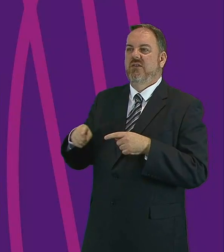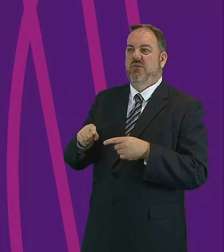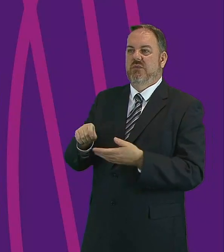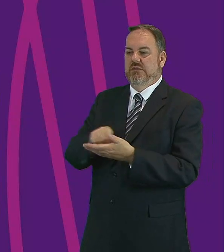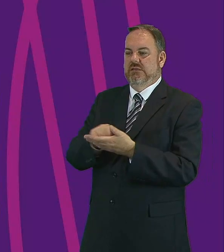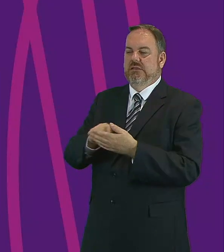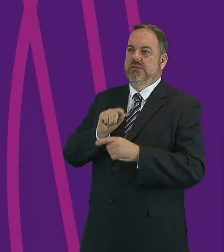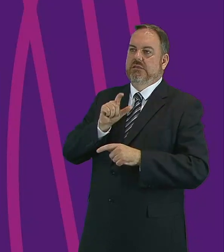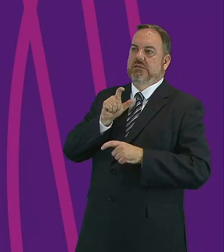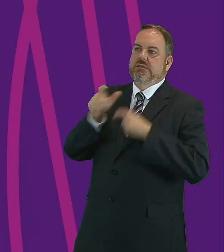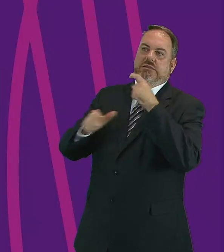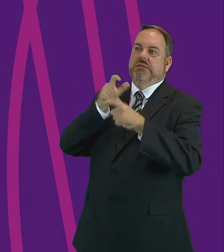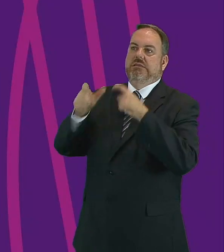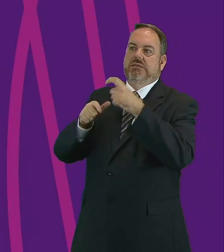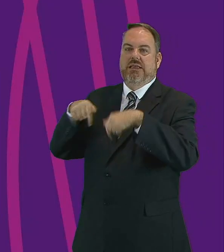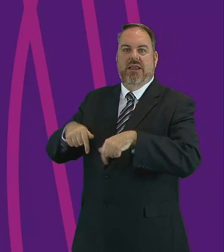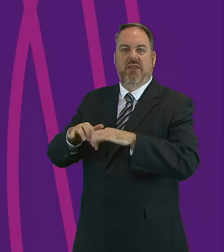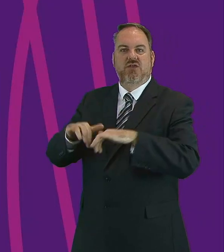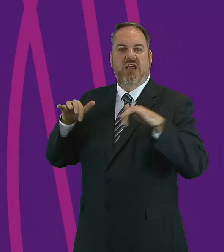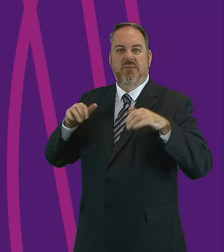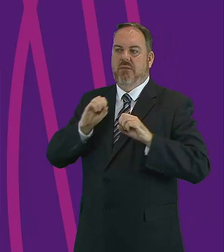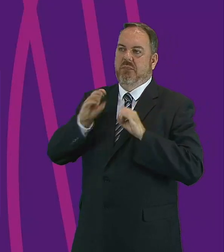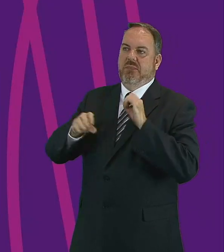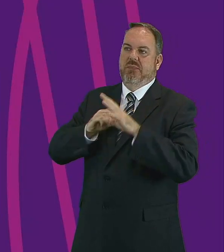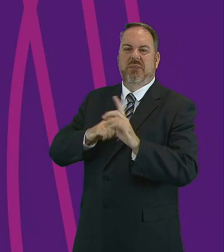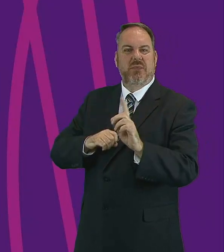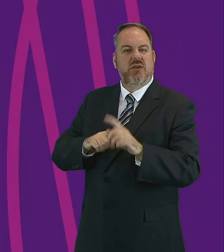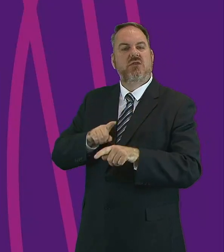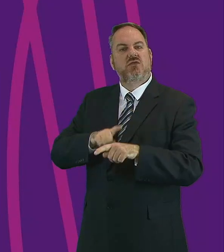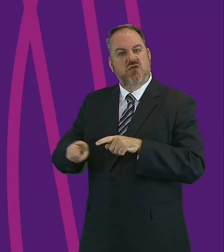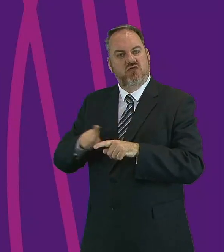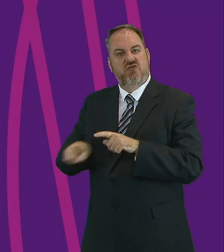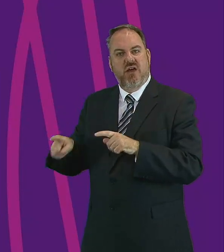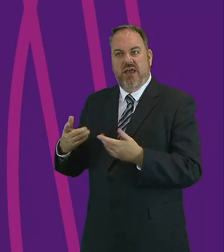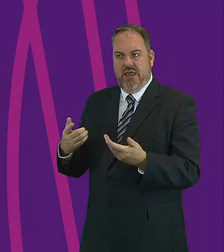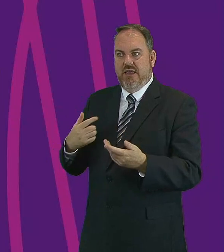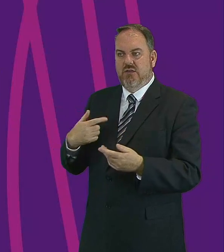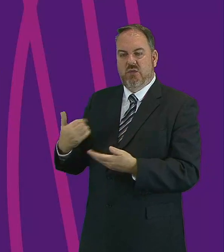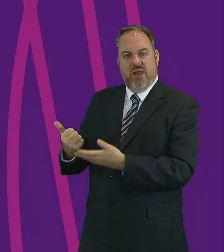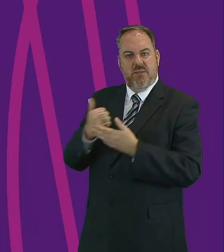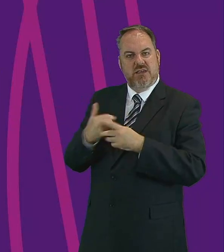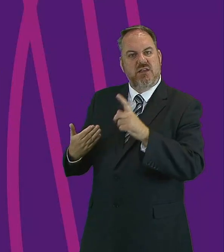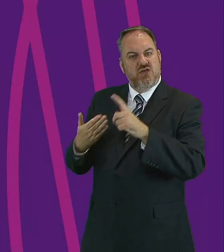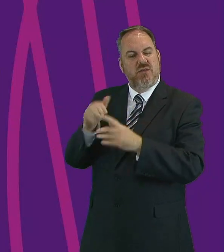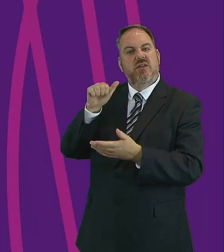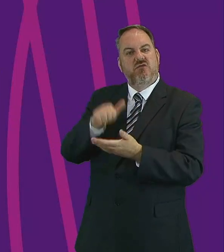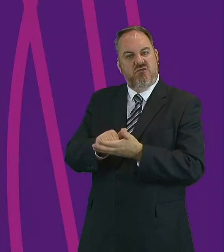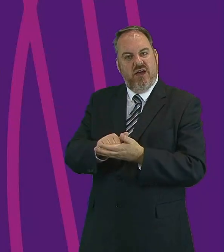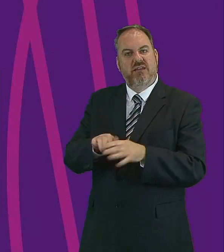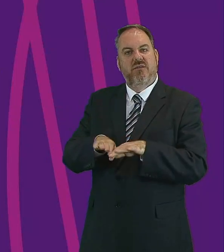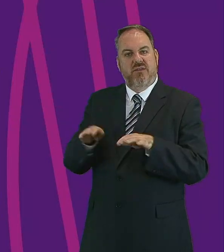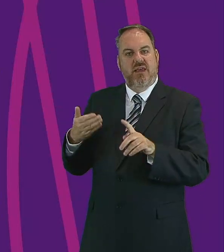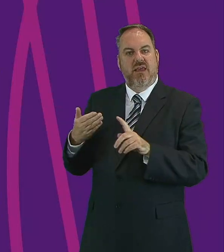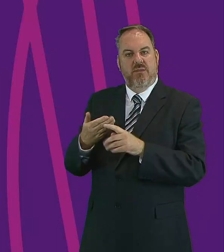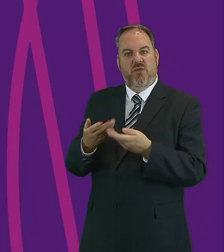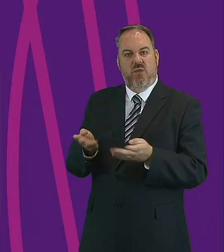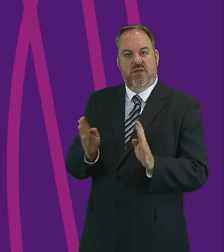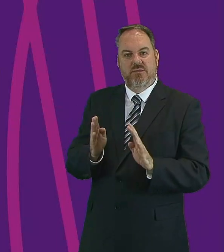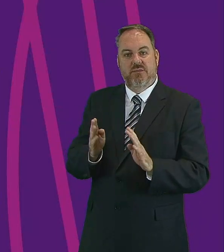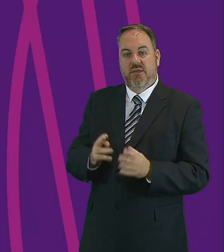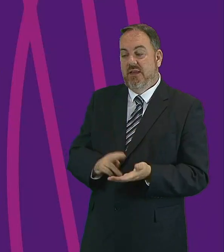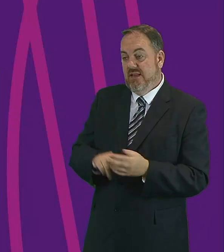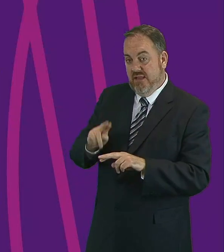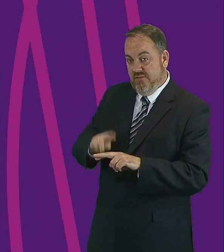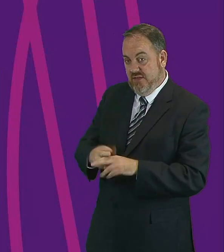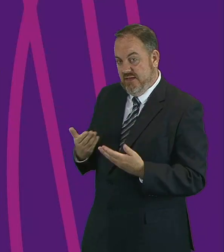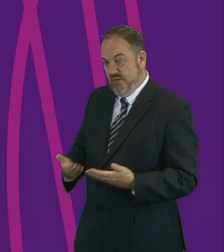the chamber. Let's get down to the detail of doing the hard work to get to the right outcome that I think most people across the country want to see. Neil Findlay, to be